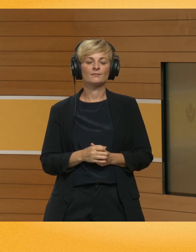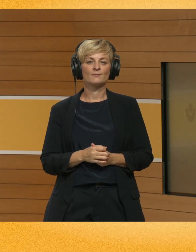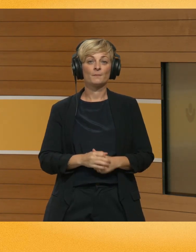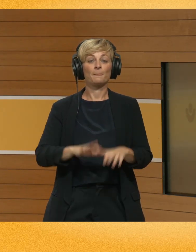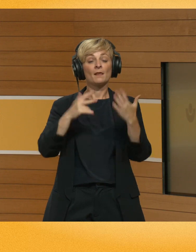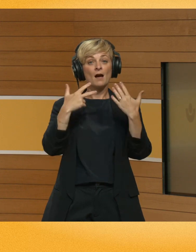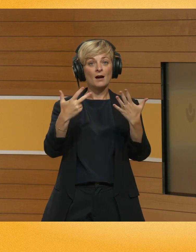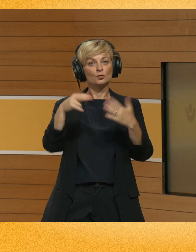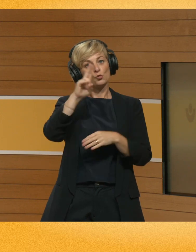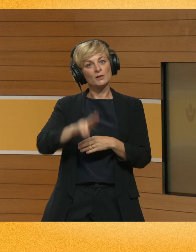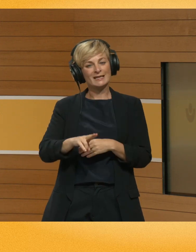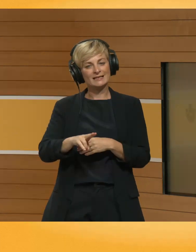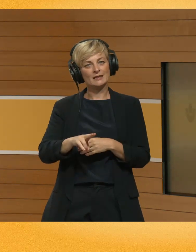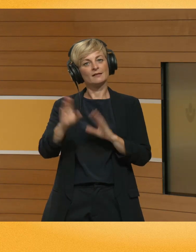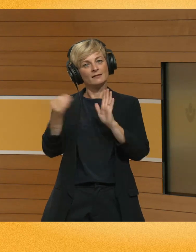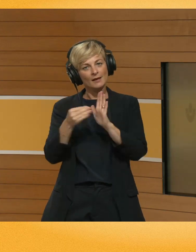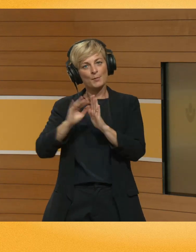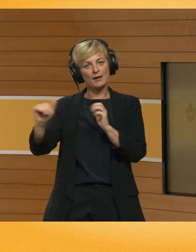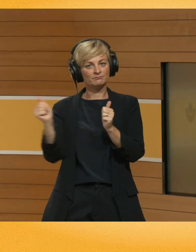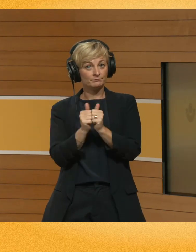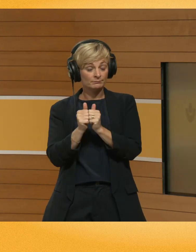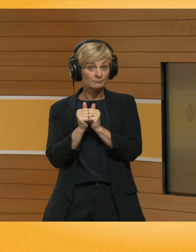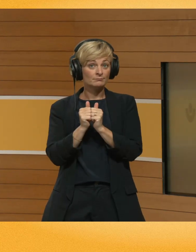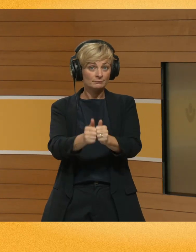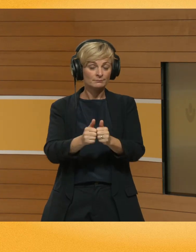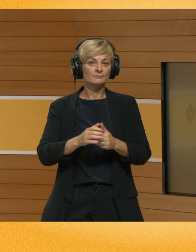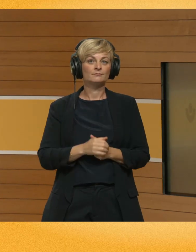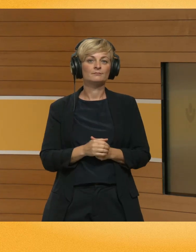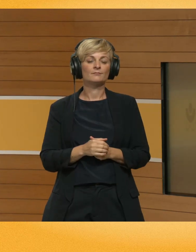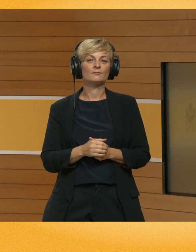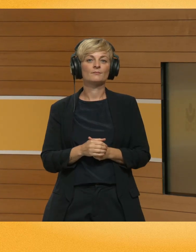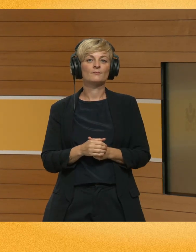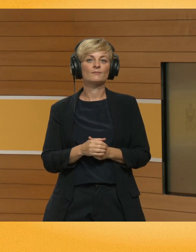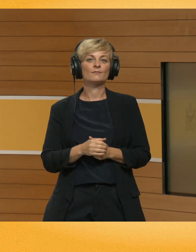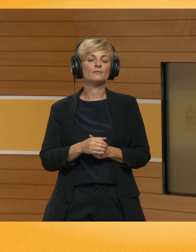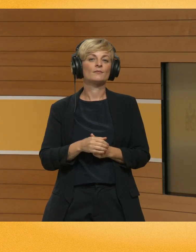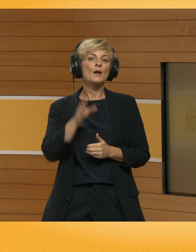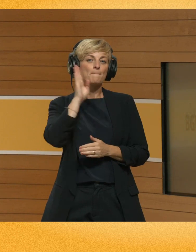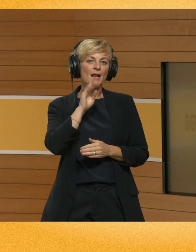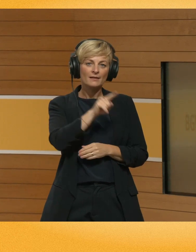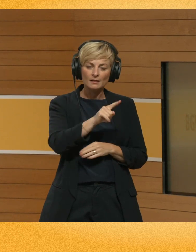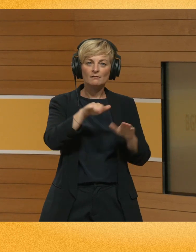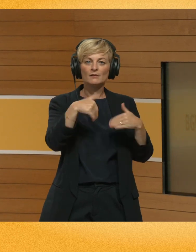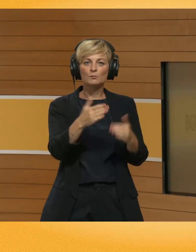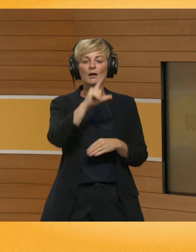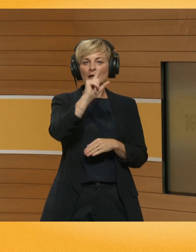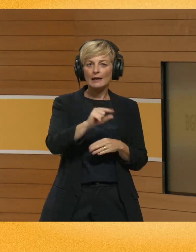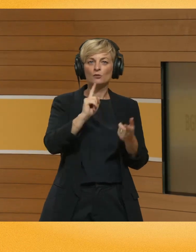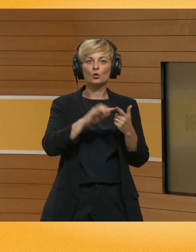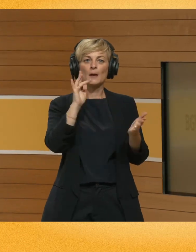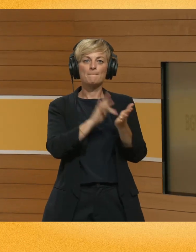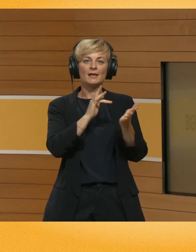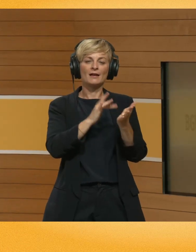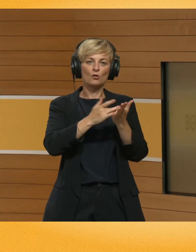We have a Belgium small-medium enterprise who's doing the data collection for us, and we are also